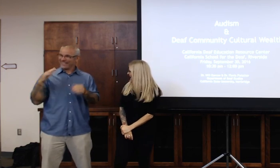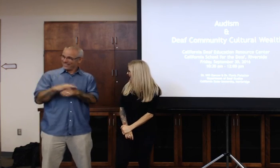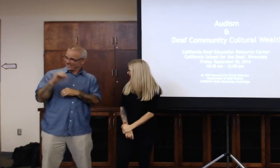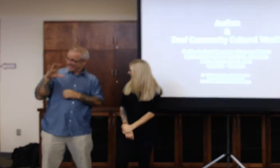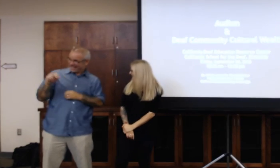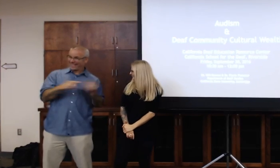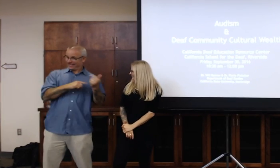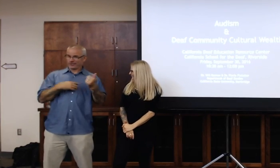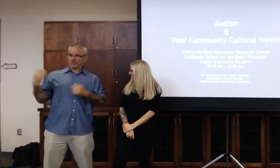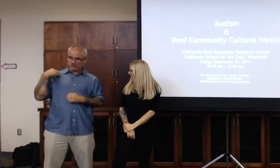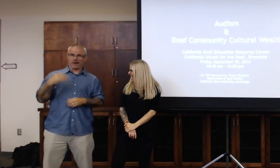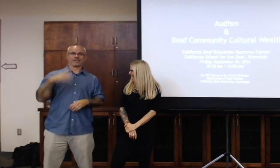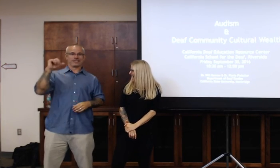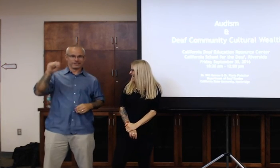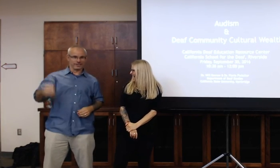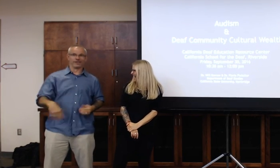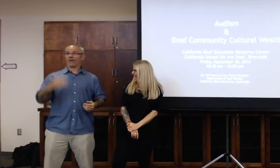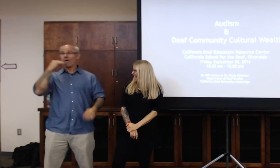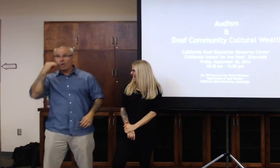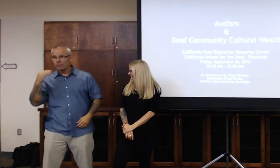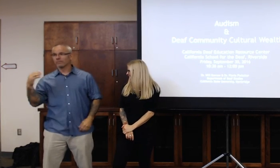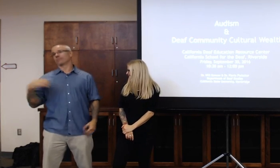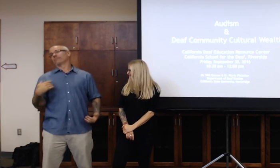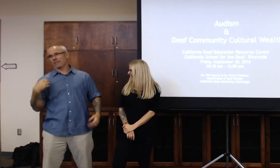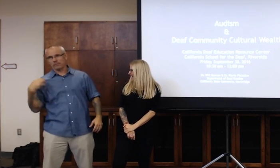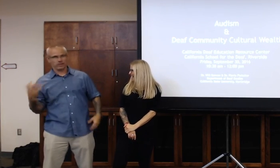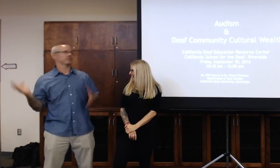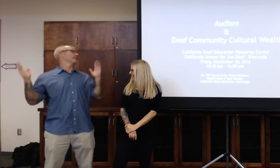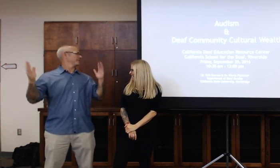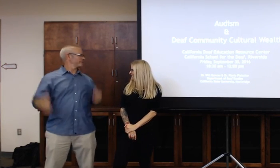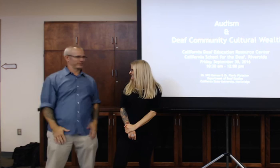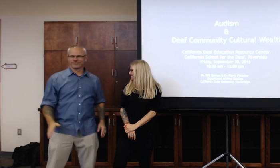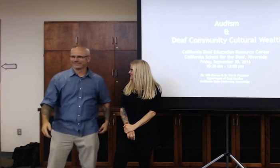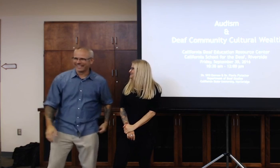yes, exactly. She's still my boss at CSUN, she's my boss at home. She's my boss everywhere.